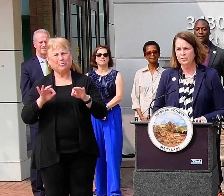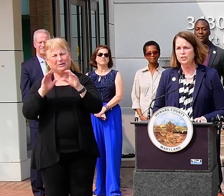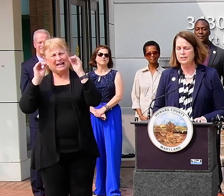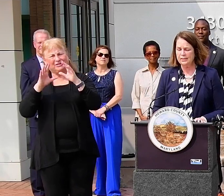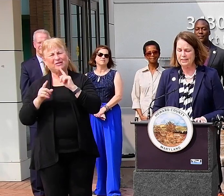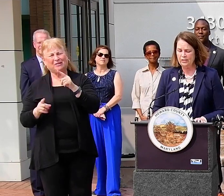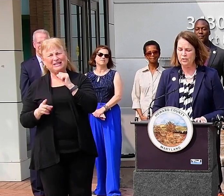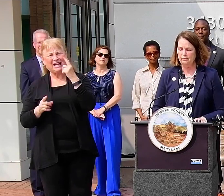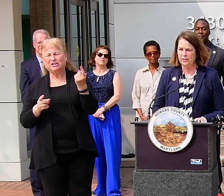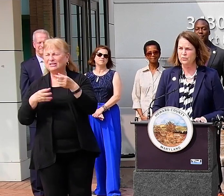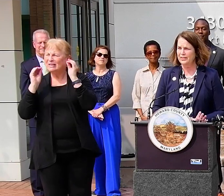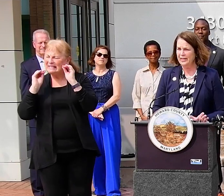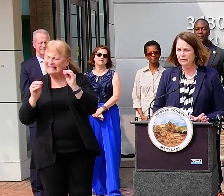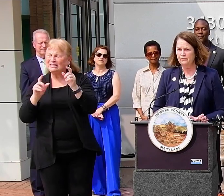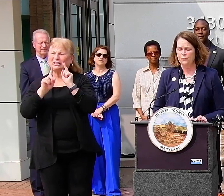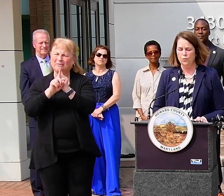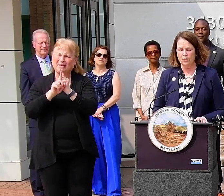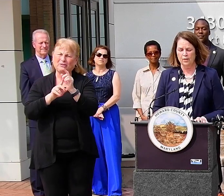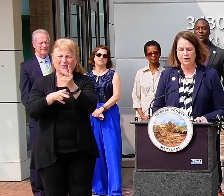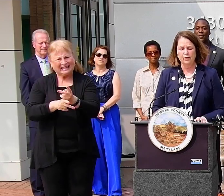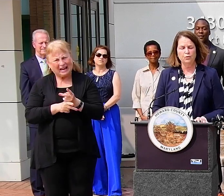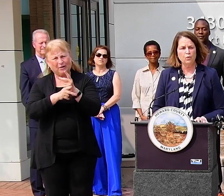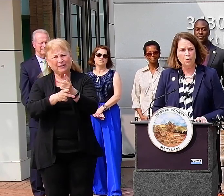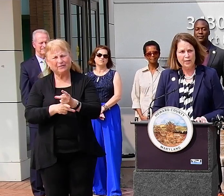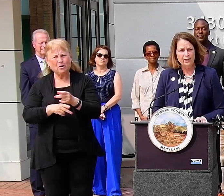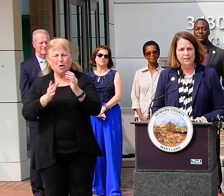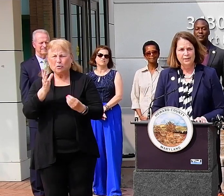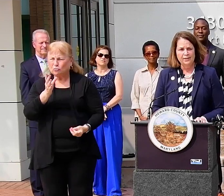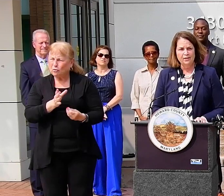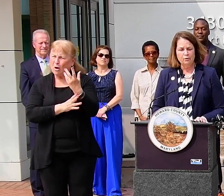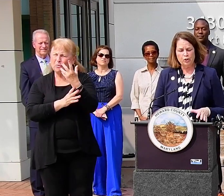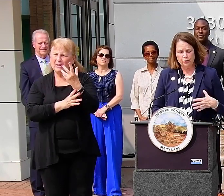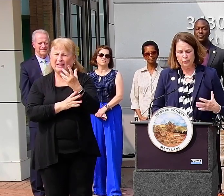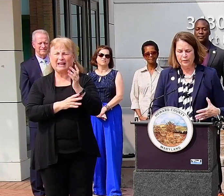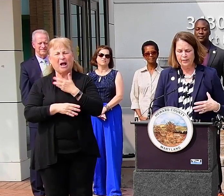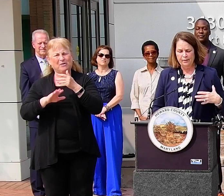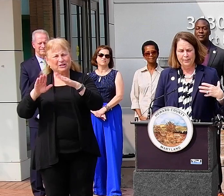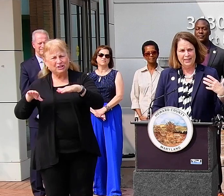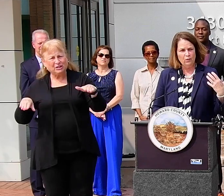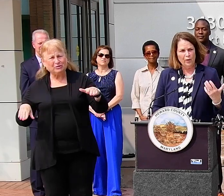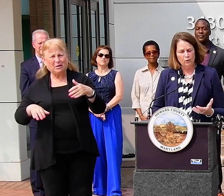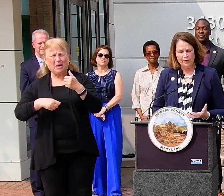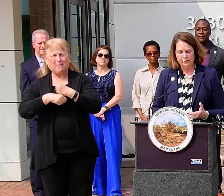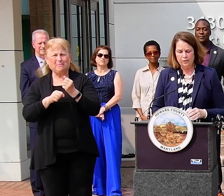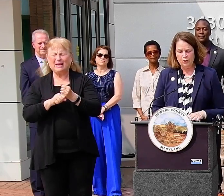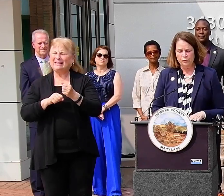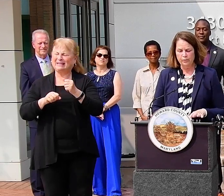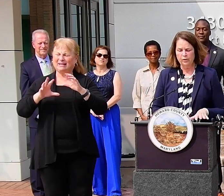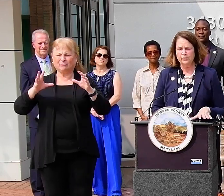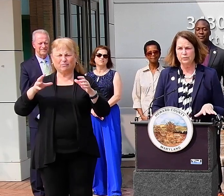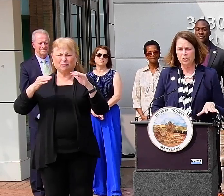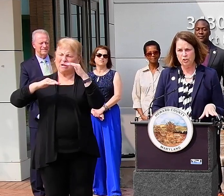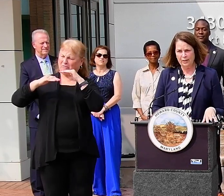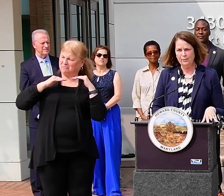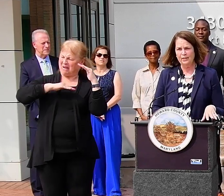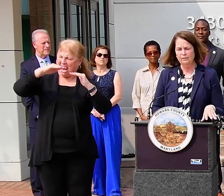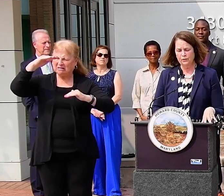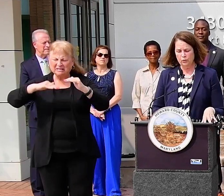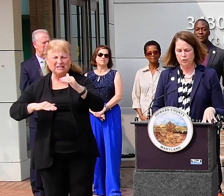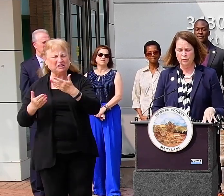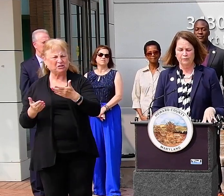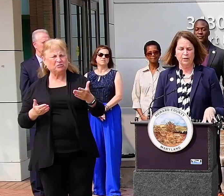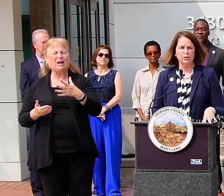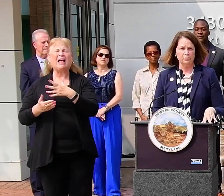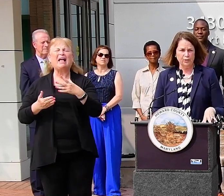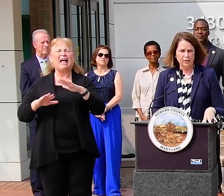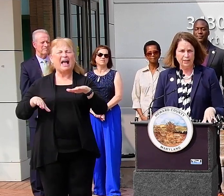are, not just to teaching, mentoring, caring for, growing our children, making well-rounded children, but also in shaping the